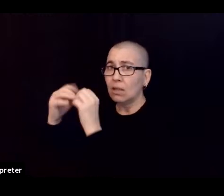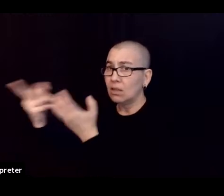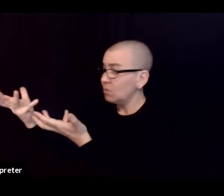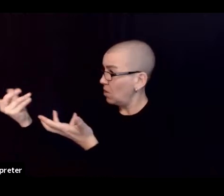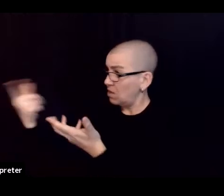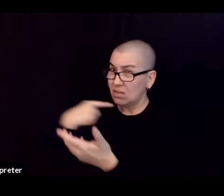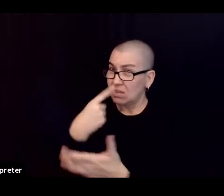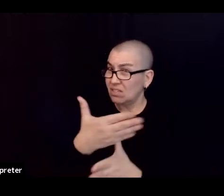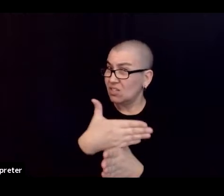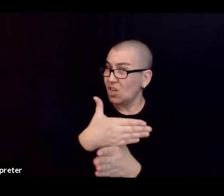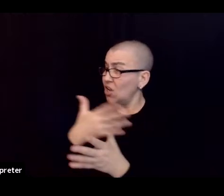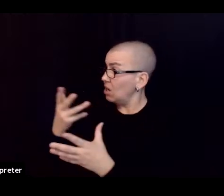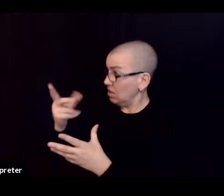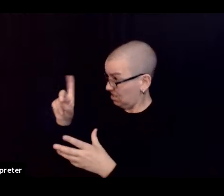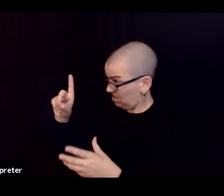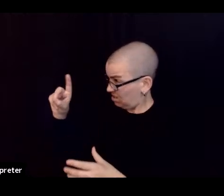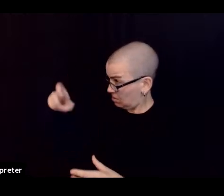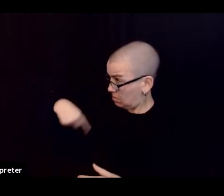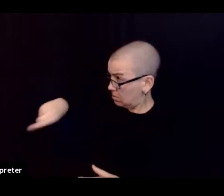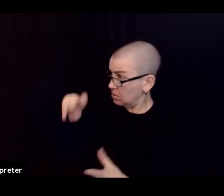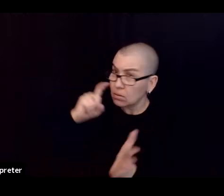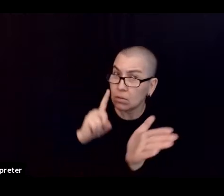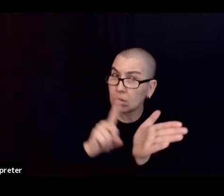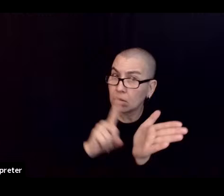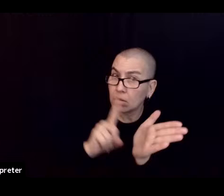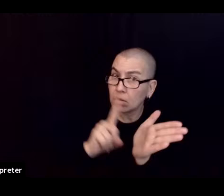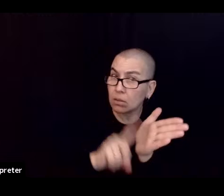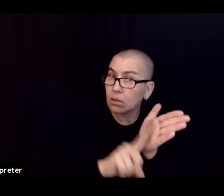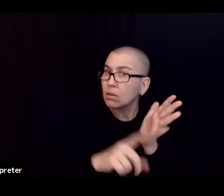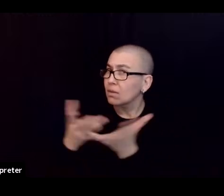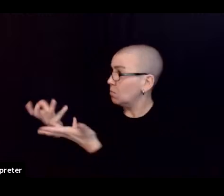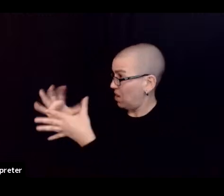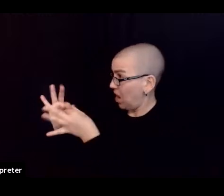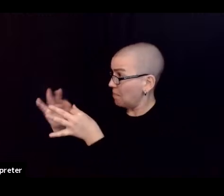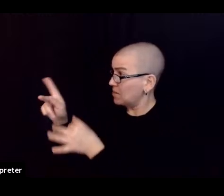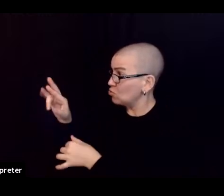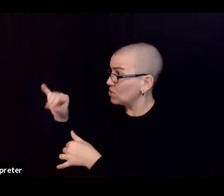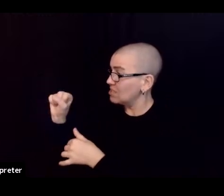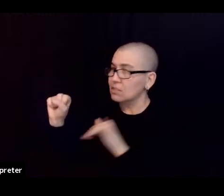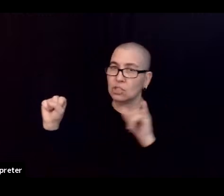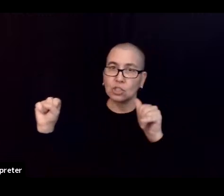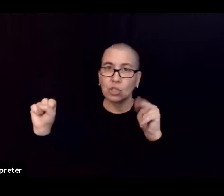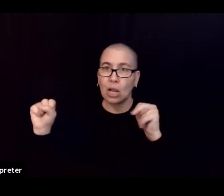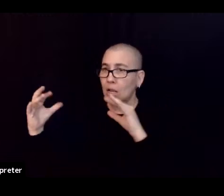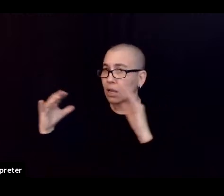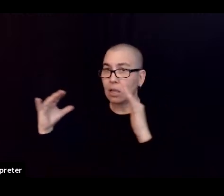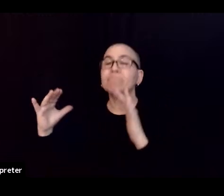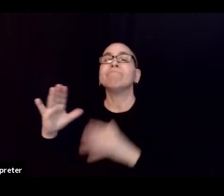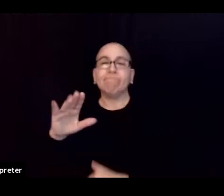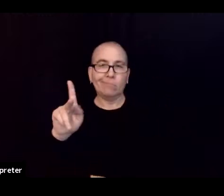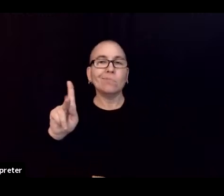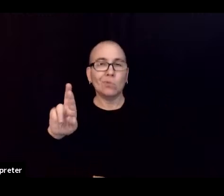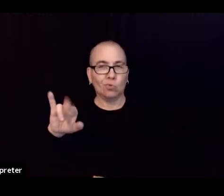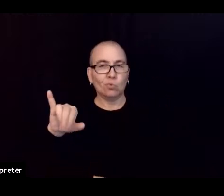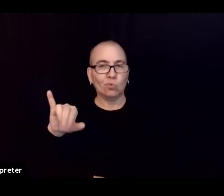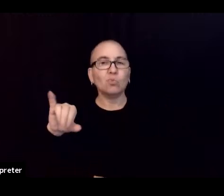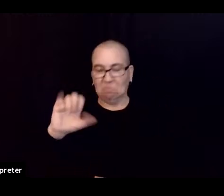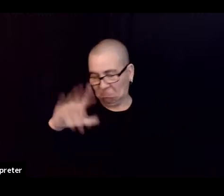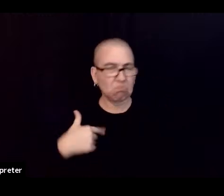really comment on that in general. We know that there were